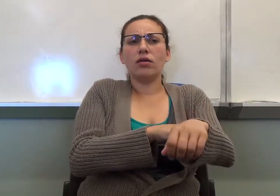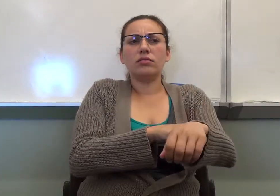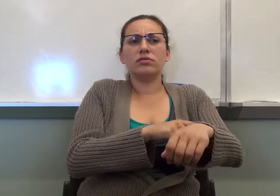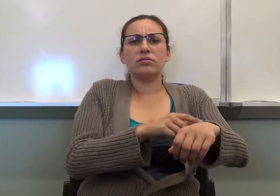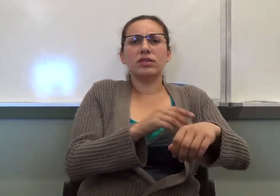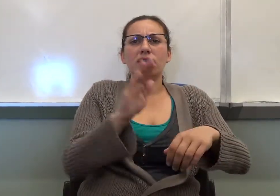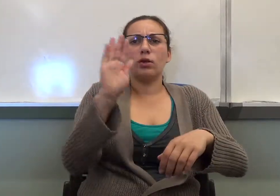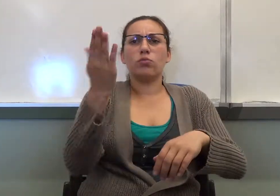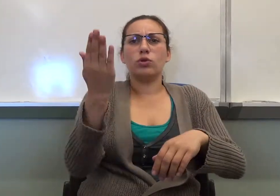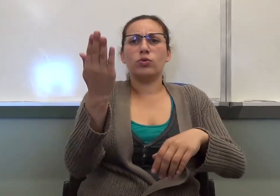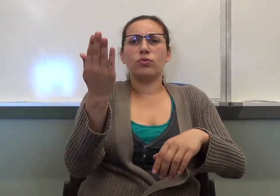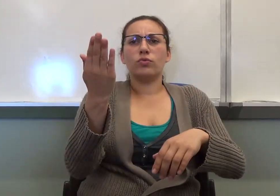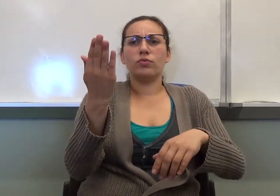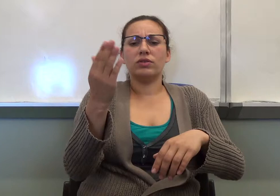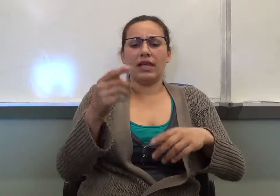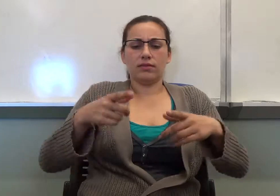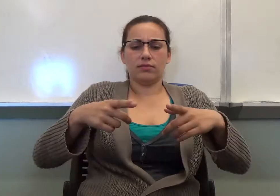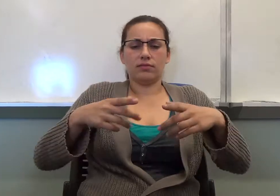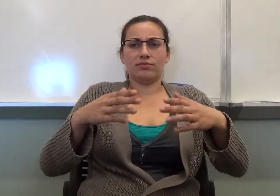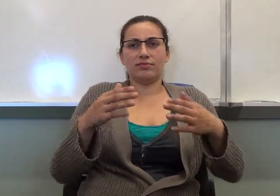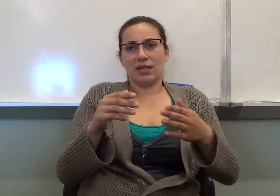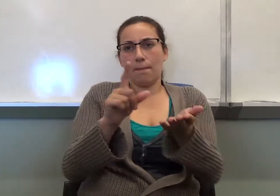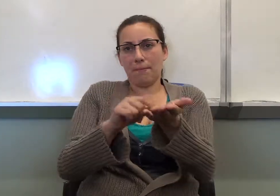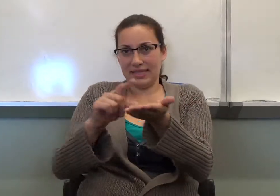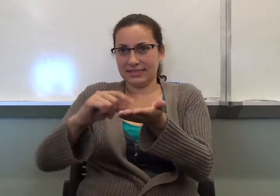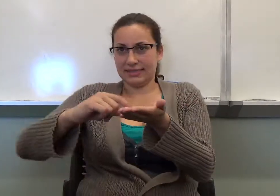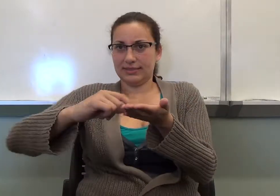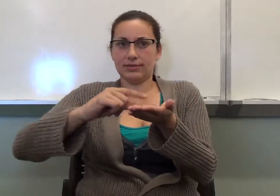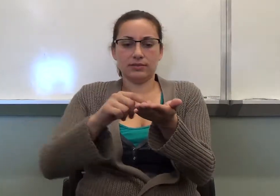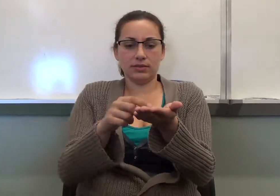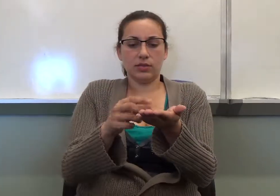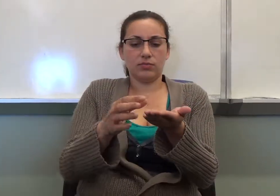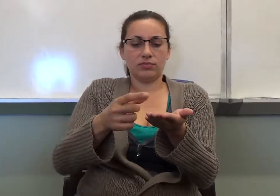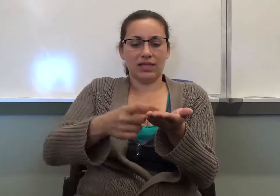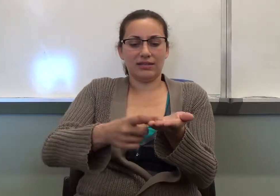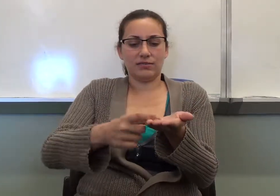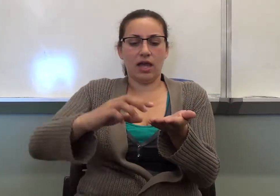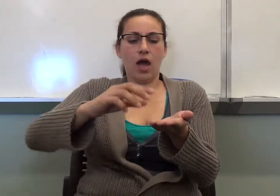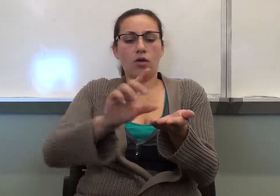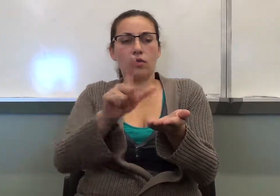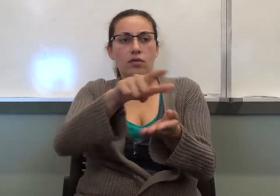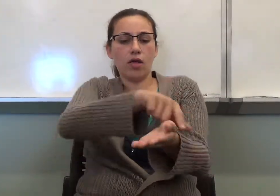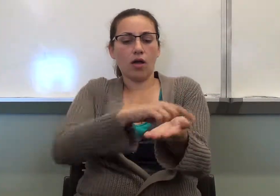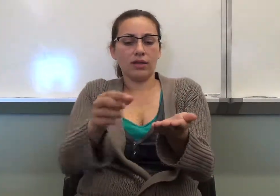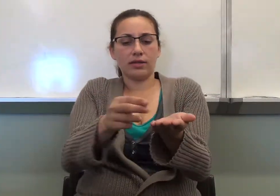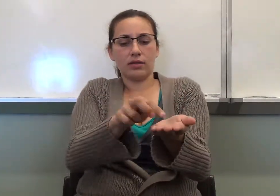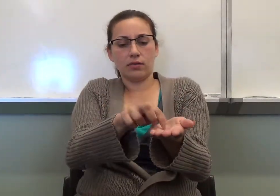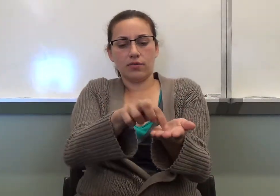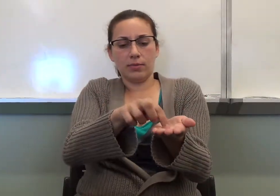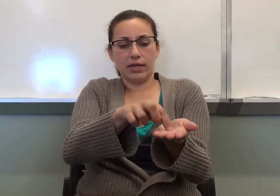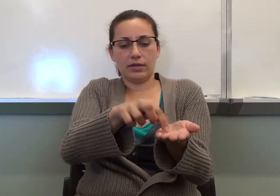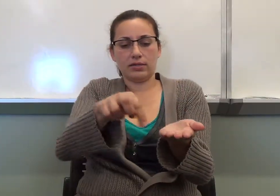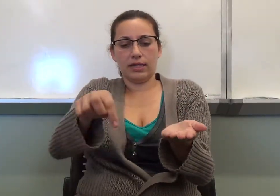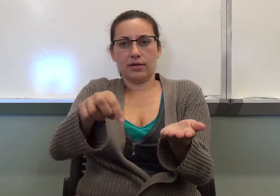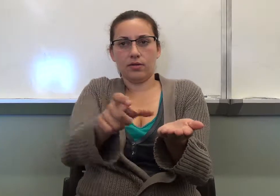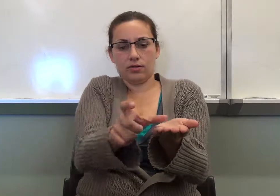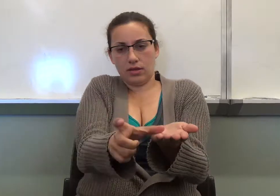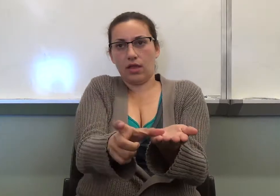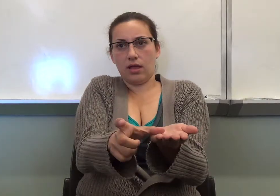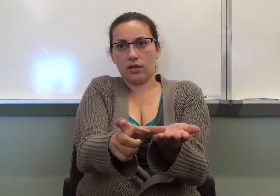know that the circumference is equal to 2 pi r. Now that's for a circle, that's for the entire circle.